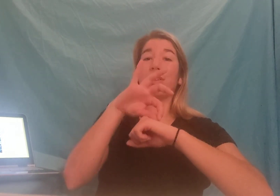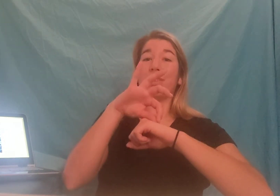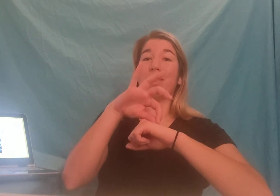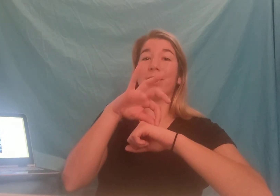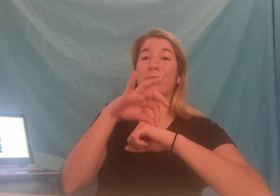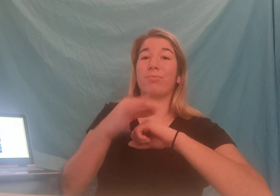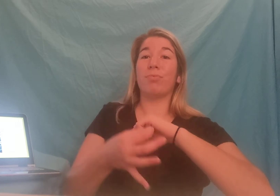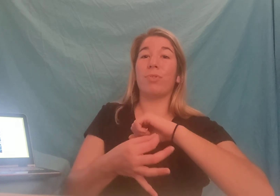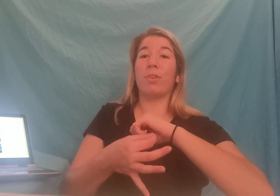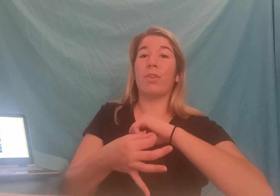Frost,